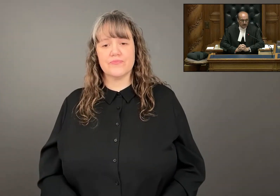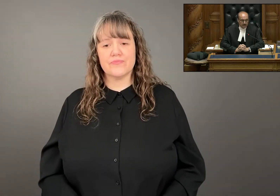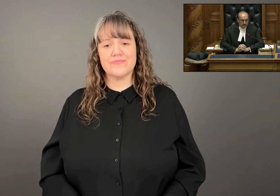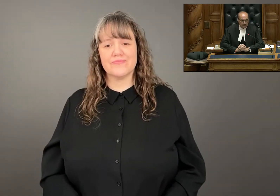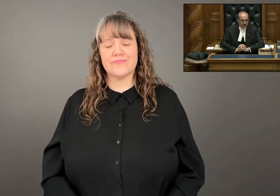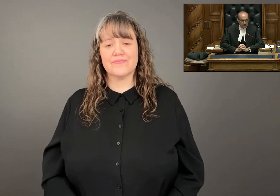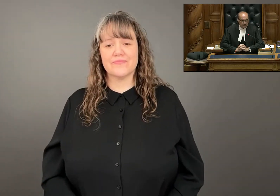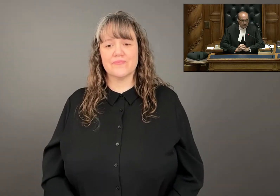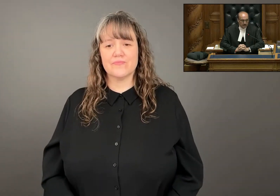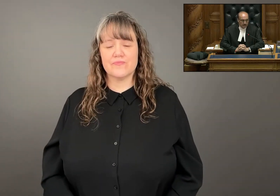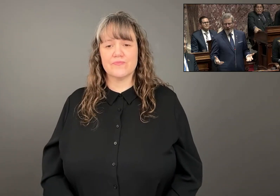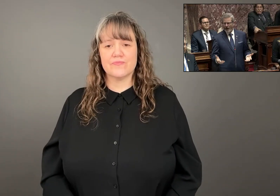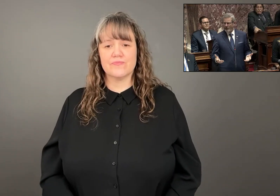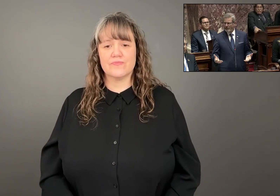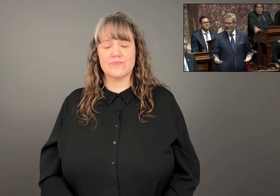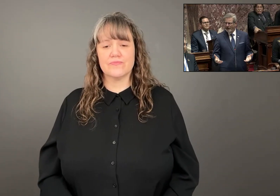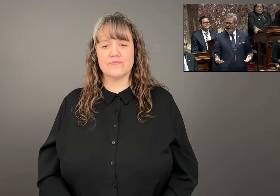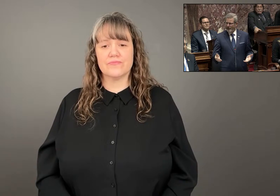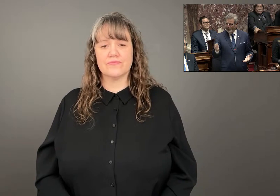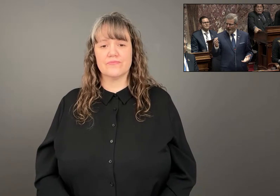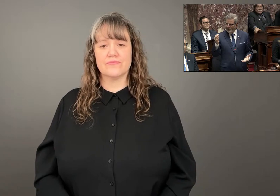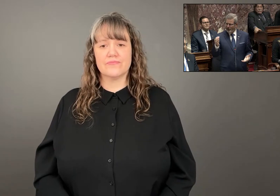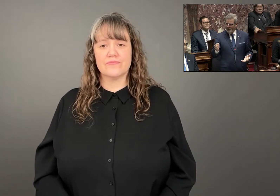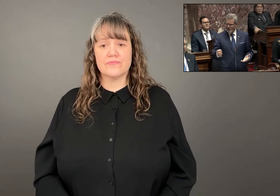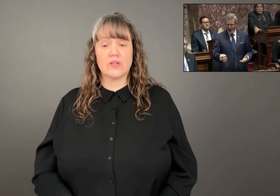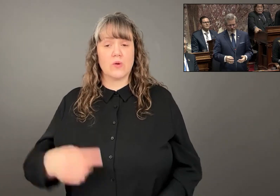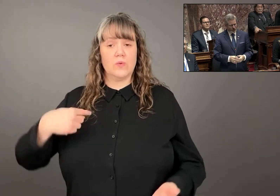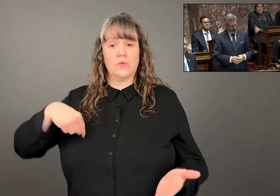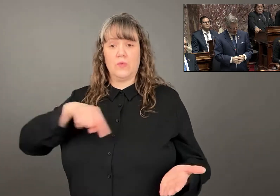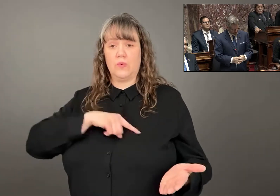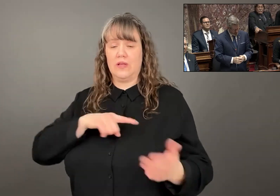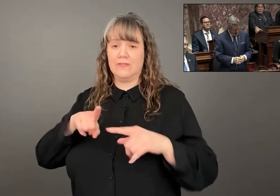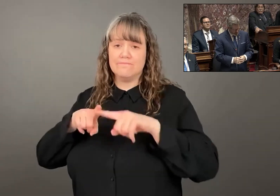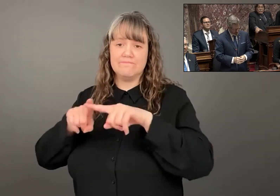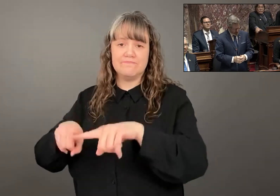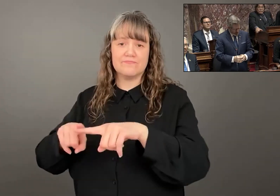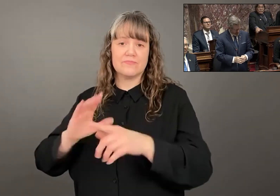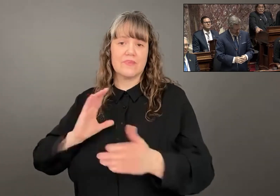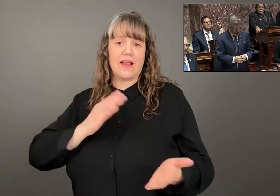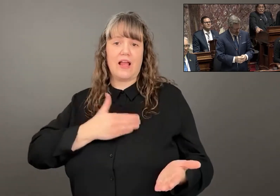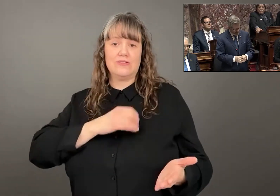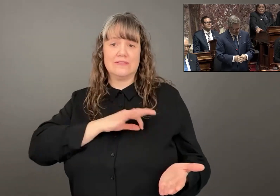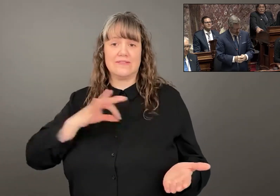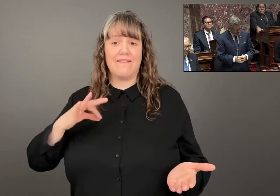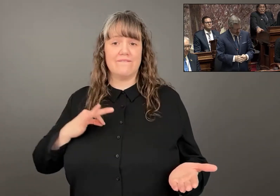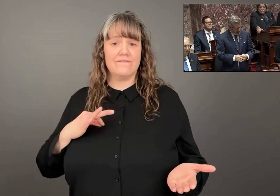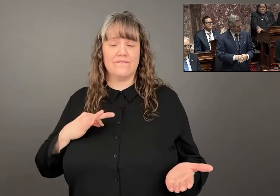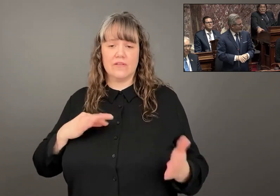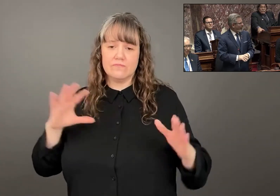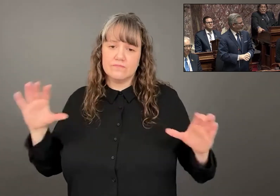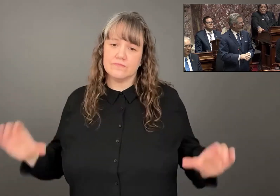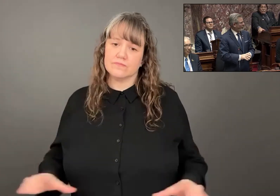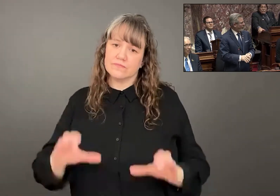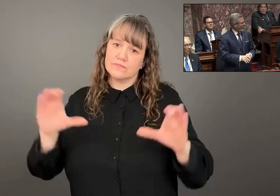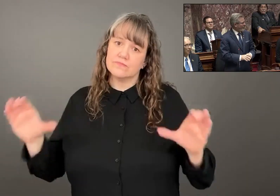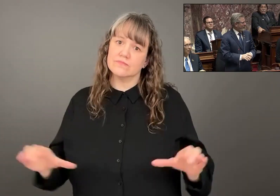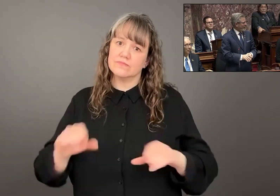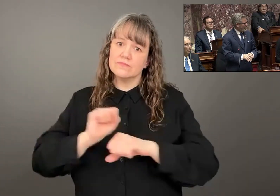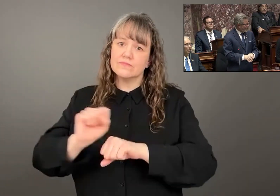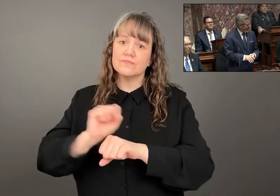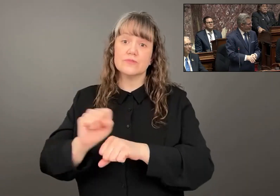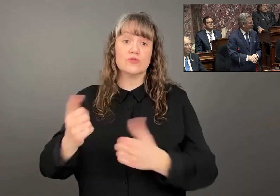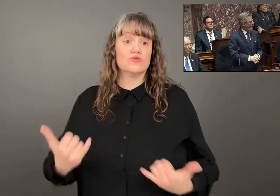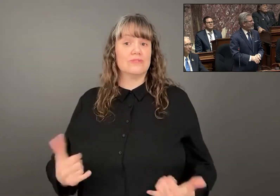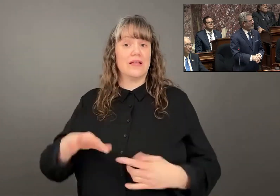were not for dedicated staff. And today is a very special day. I understand that our executive director for the